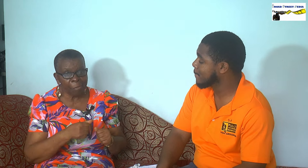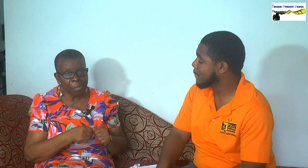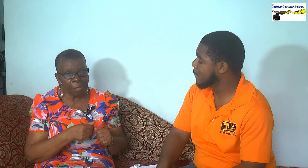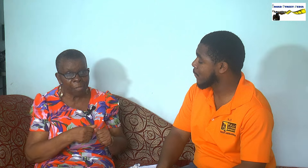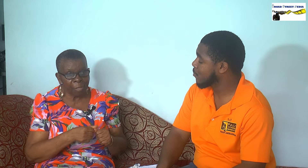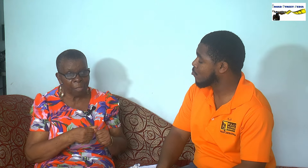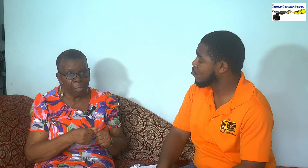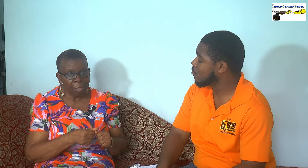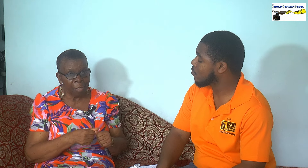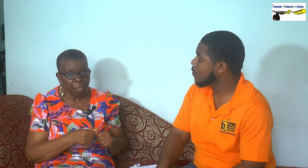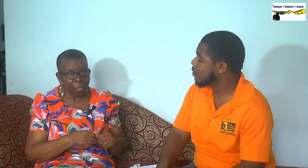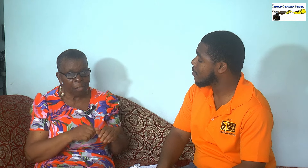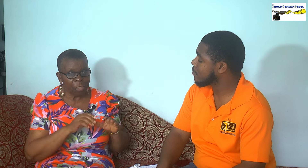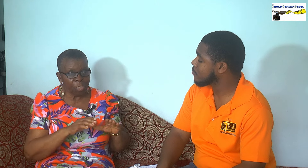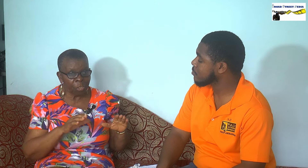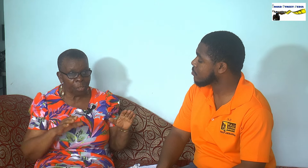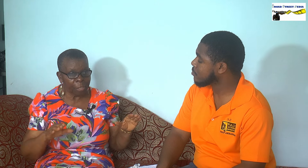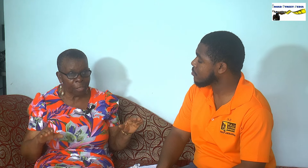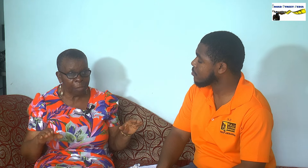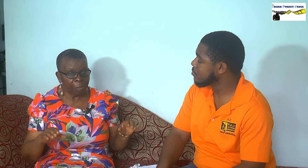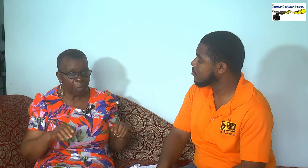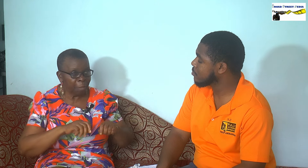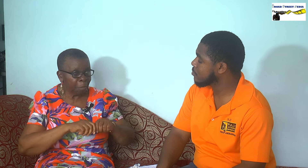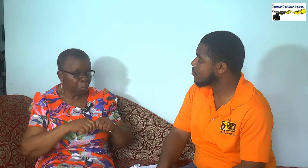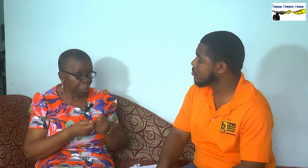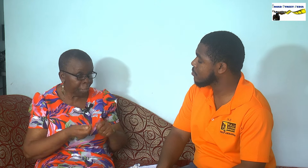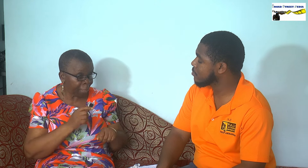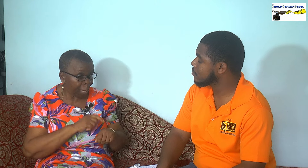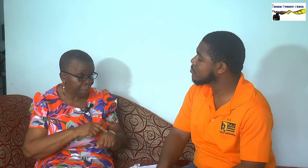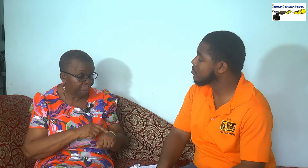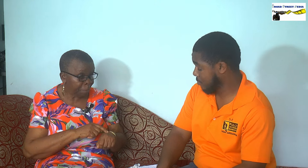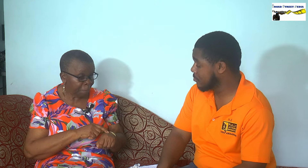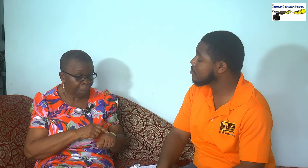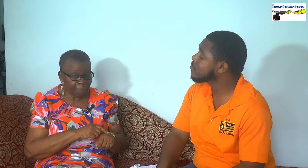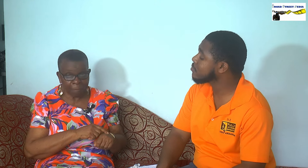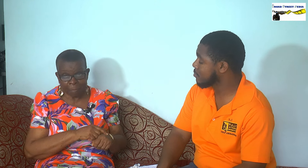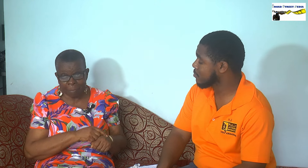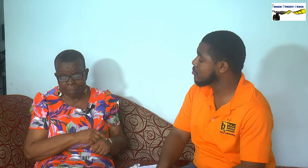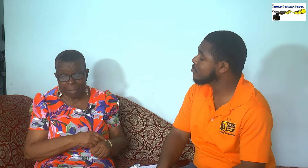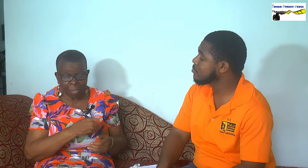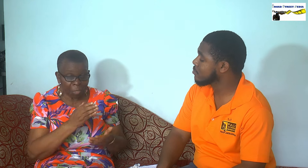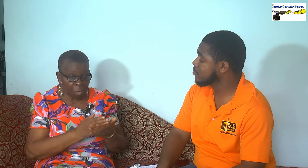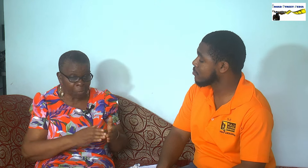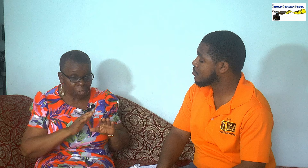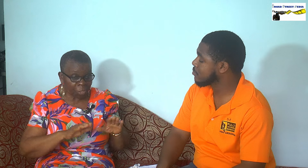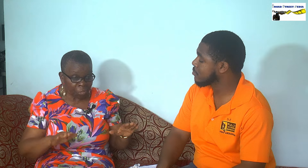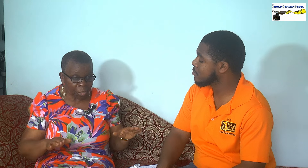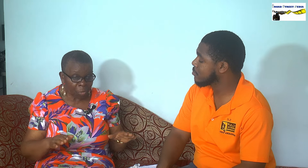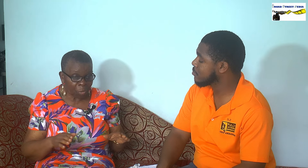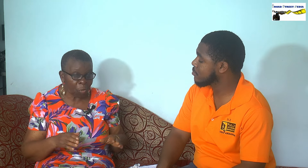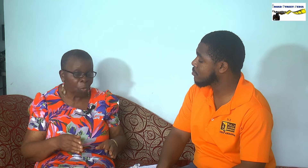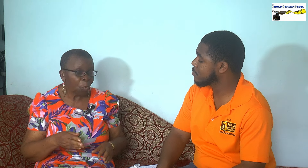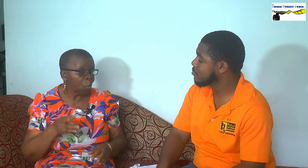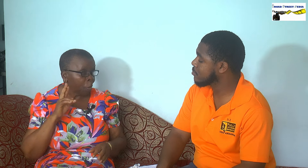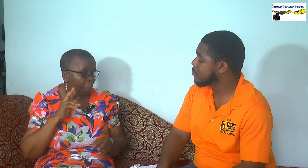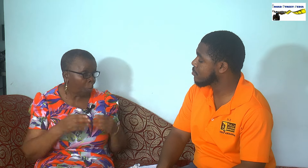remember the children, break time. Some children were